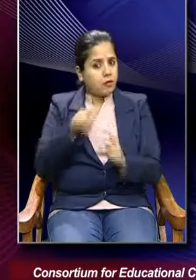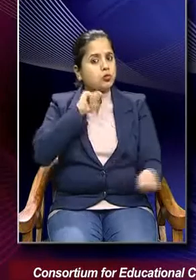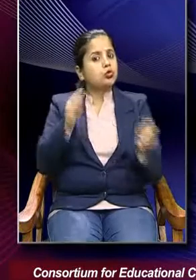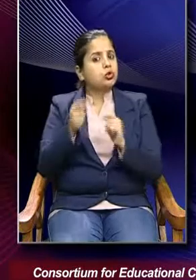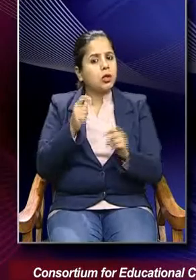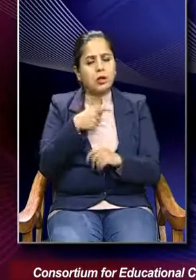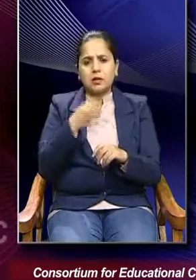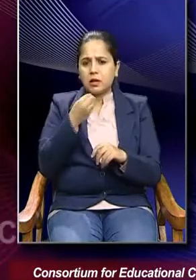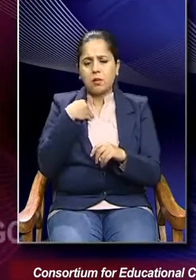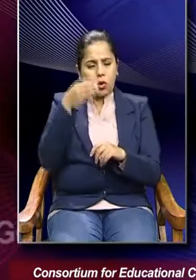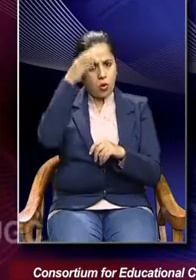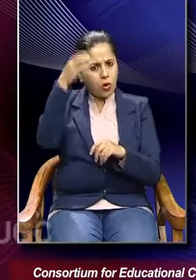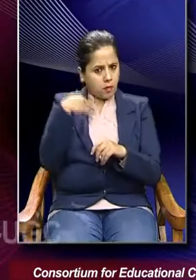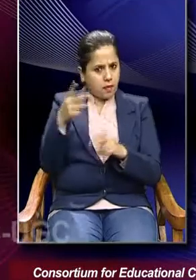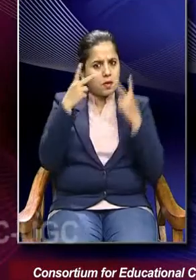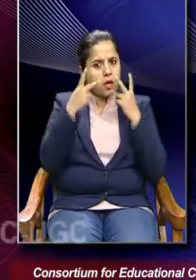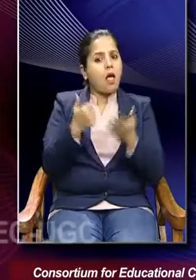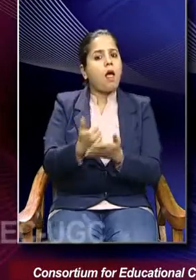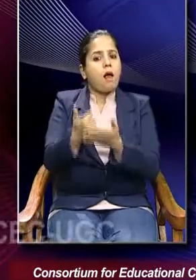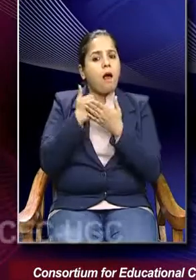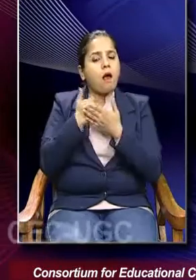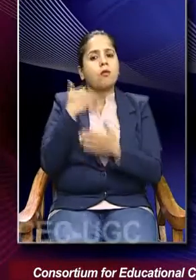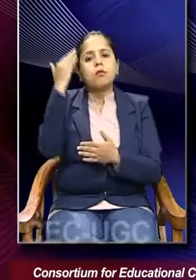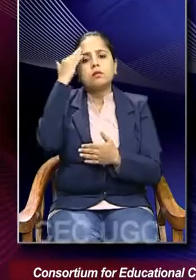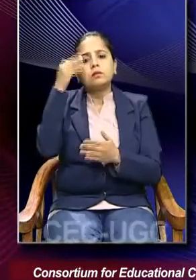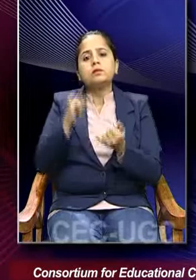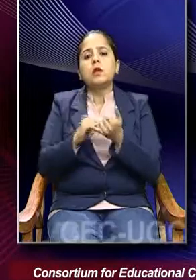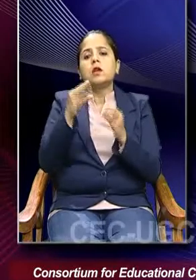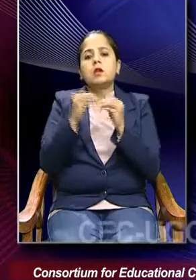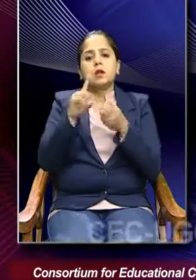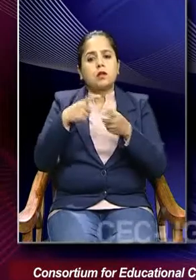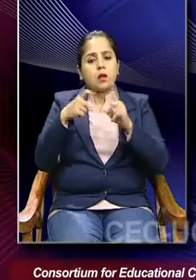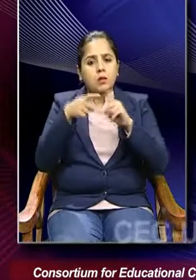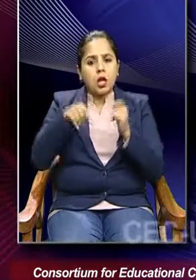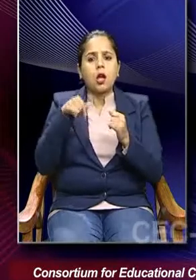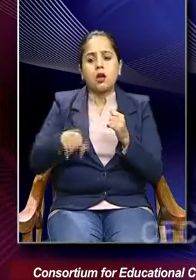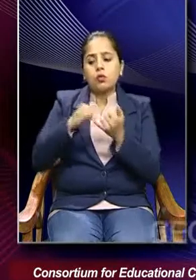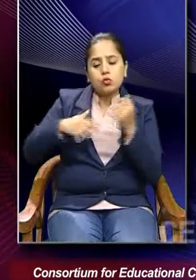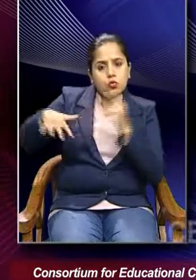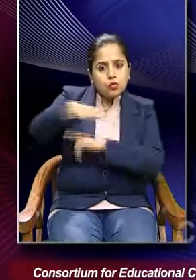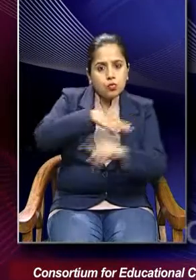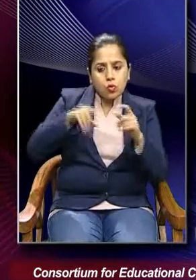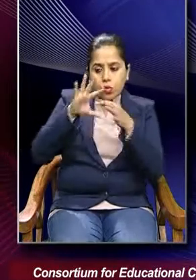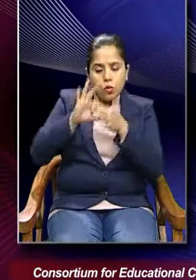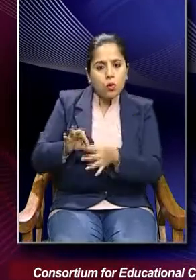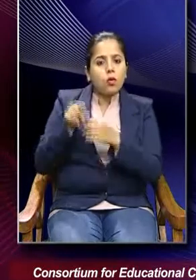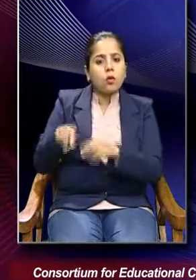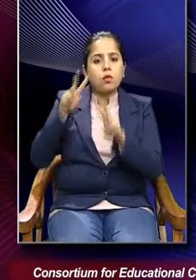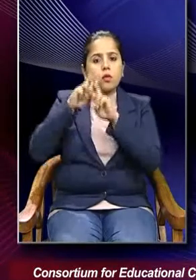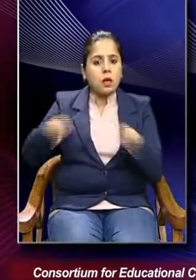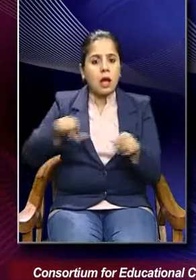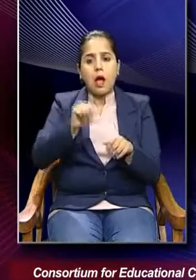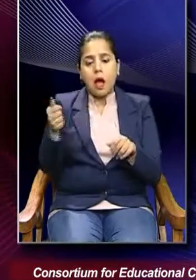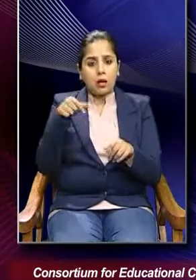some of the concepts which will help us to know the subject matter of sociology. So, another concept which is important